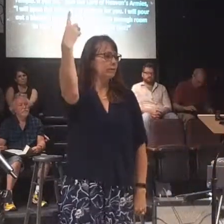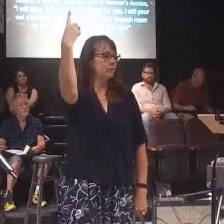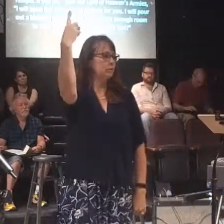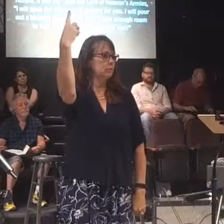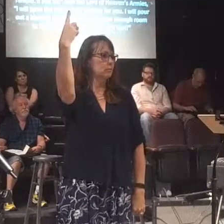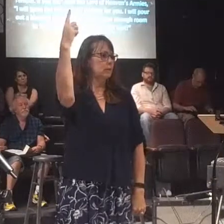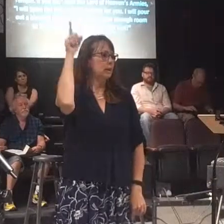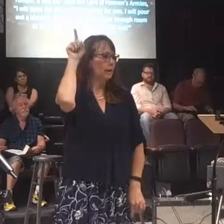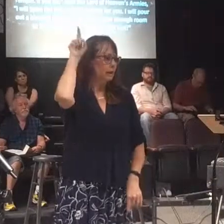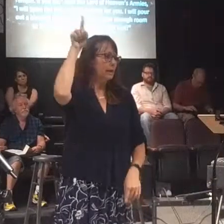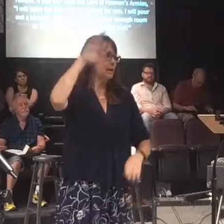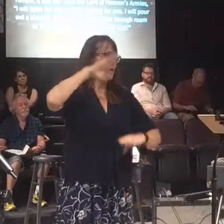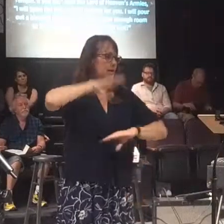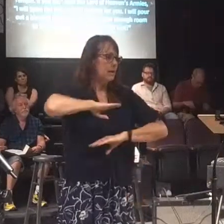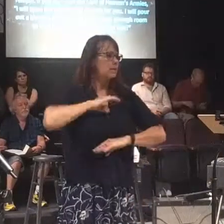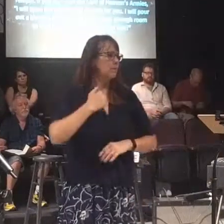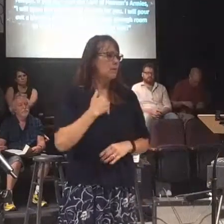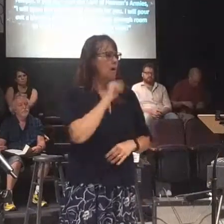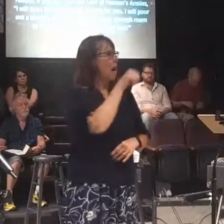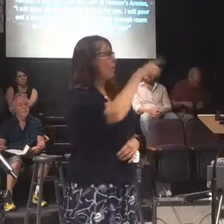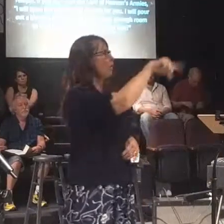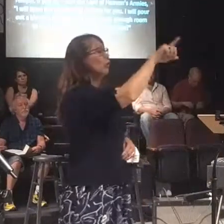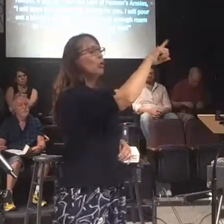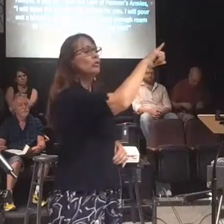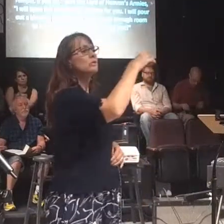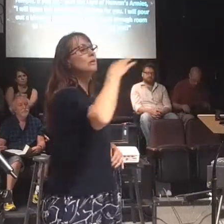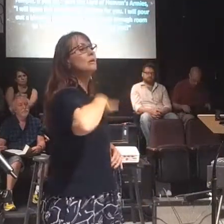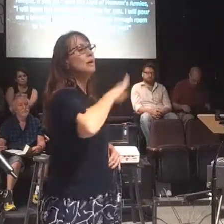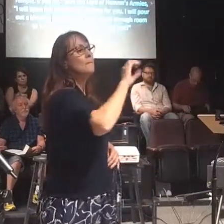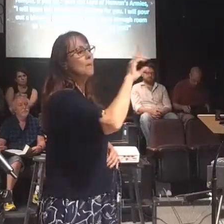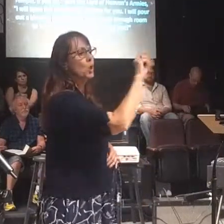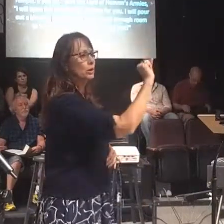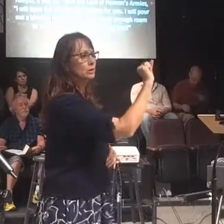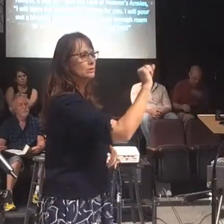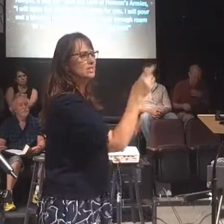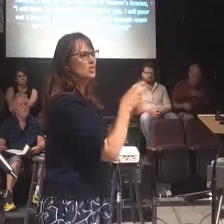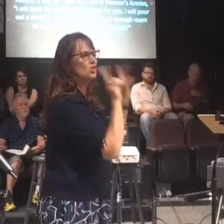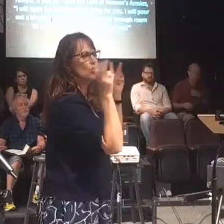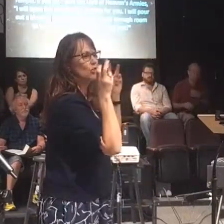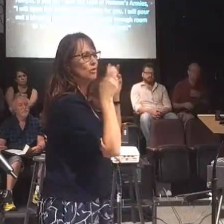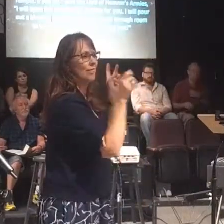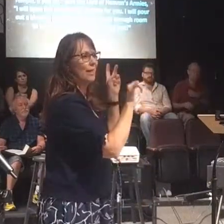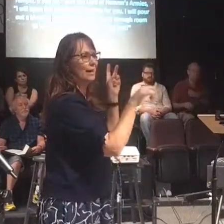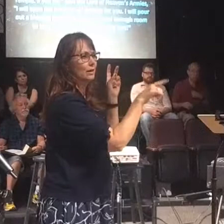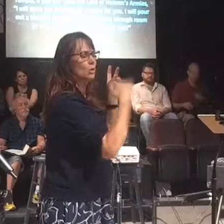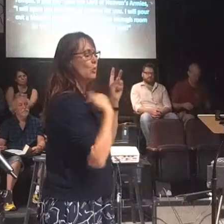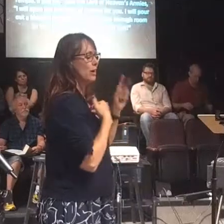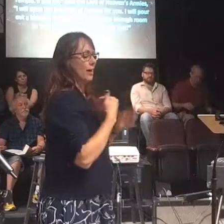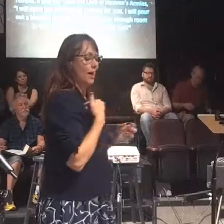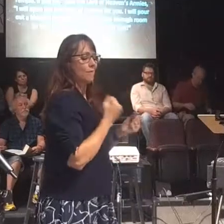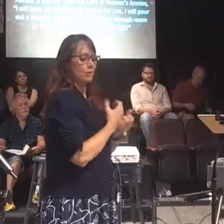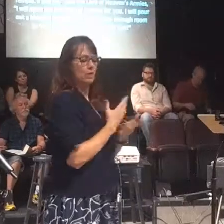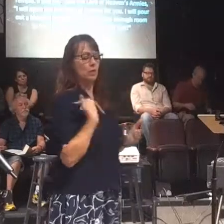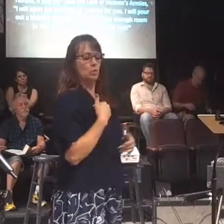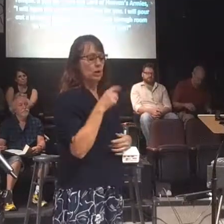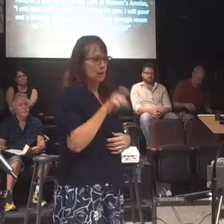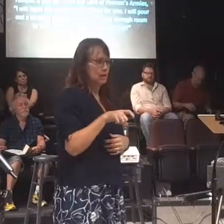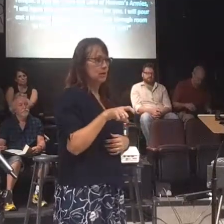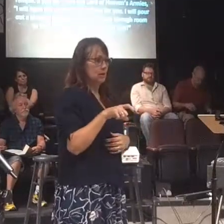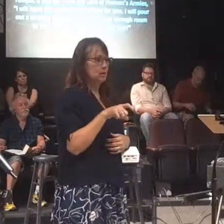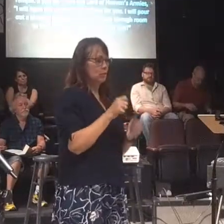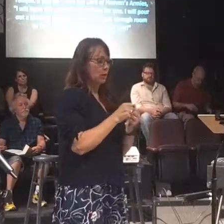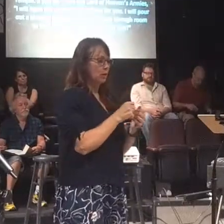is enough. Everything else is overflow. It's bonus. It's a dessert. We have everything we need in God, in our relationship with God, in each